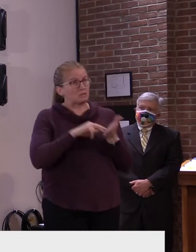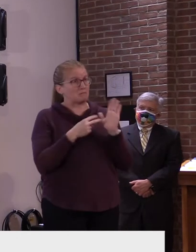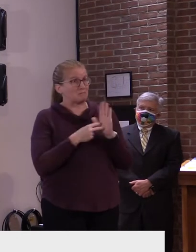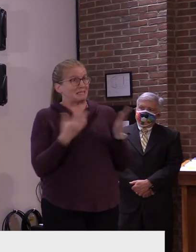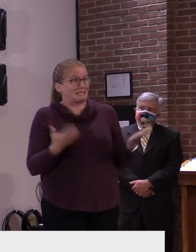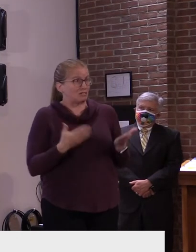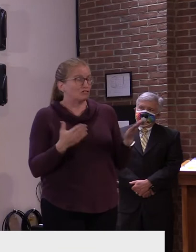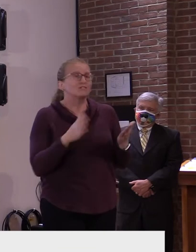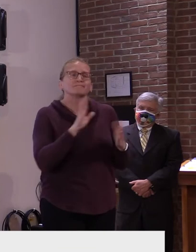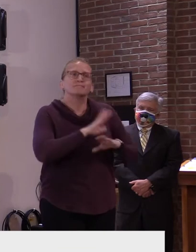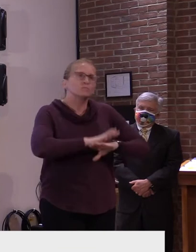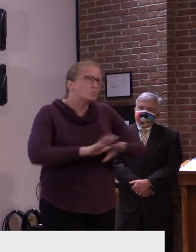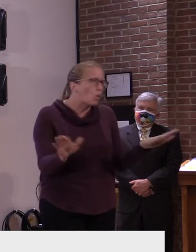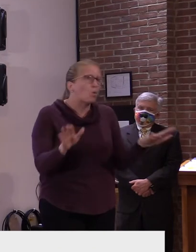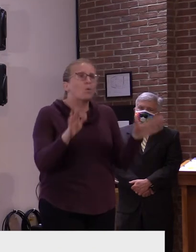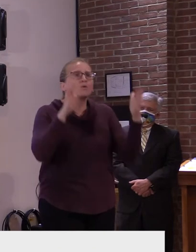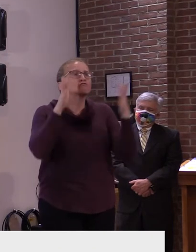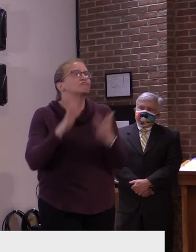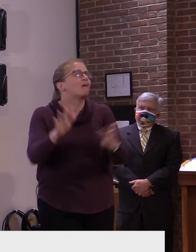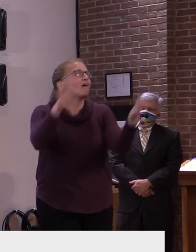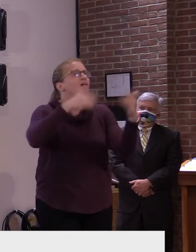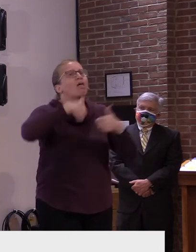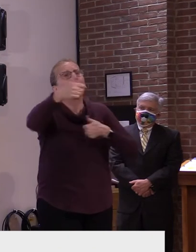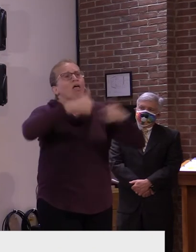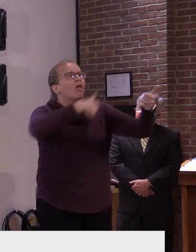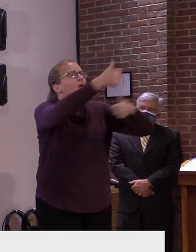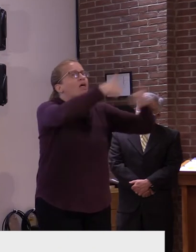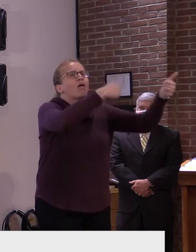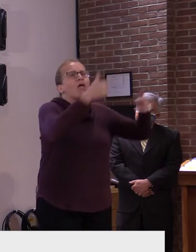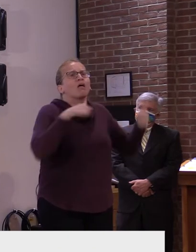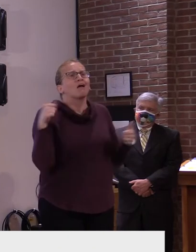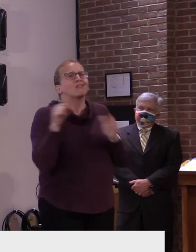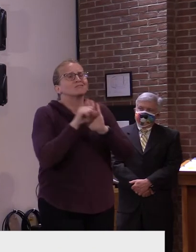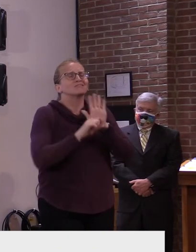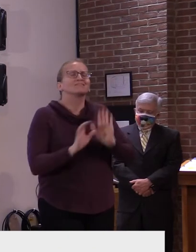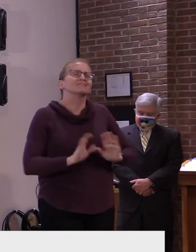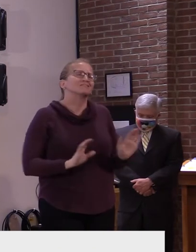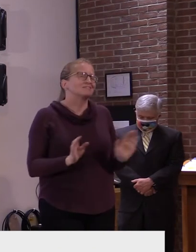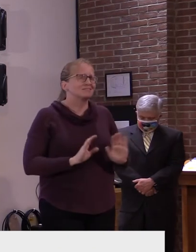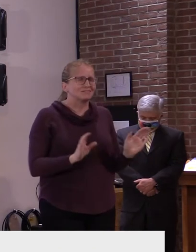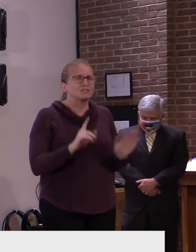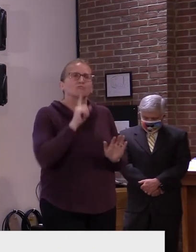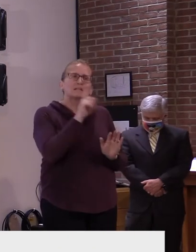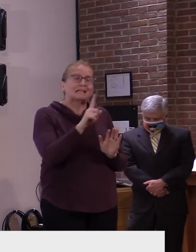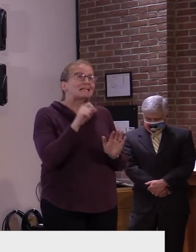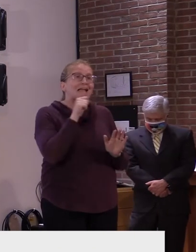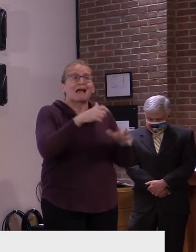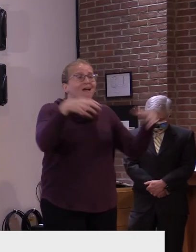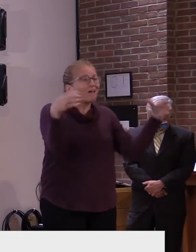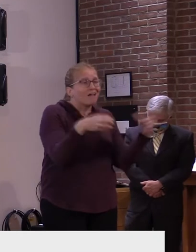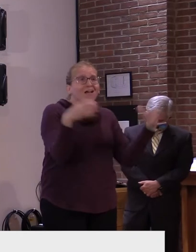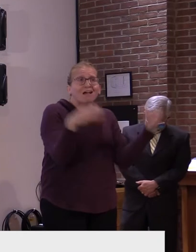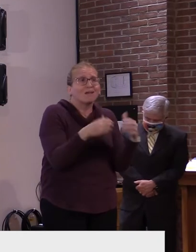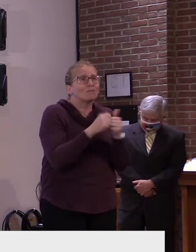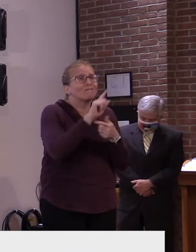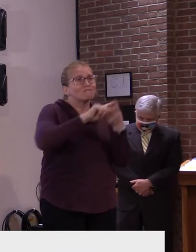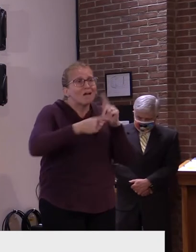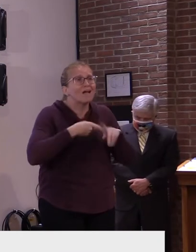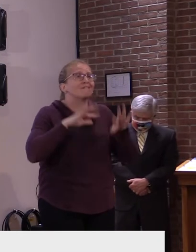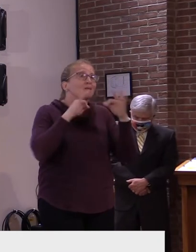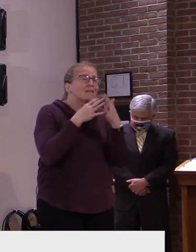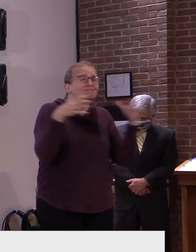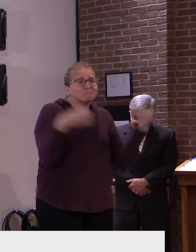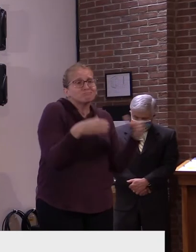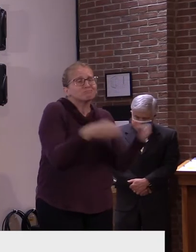being extremely careful and cautious regarding small gatherings beyond immediate family travel